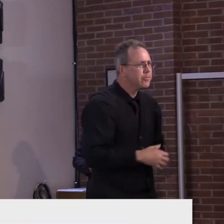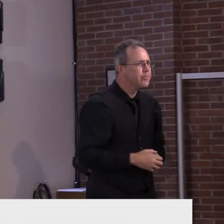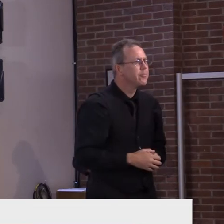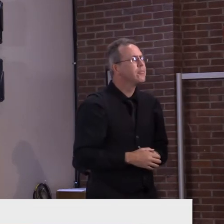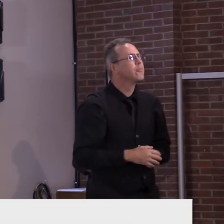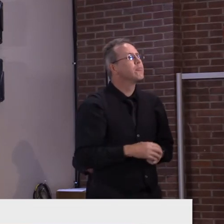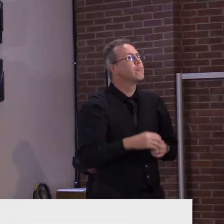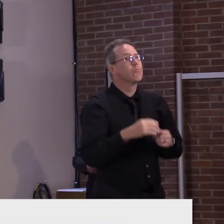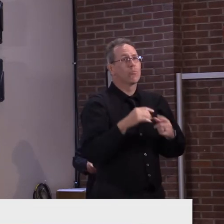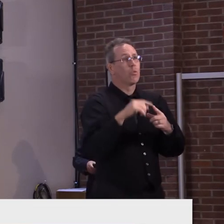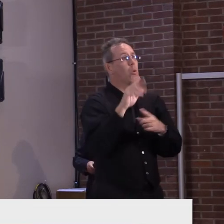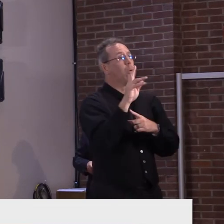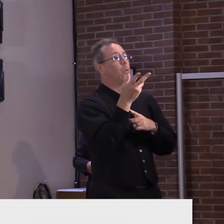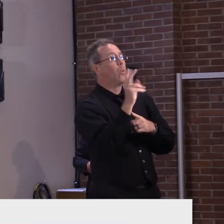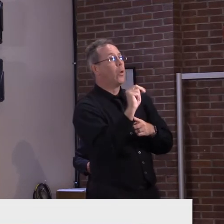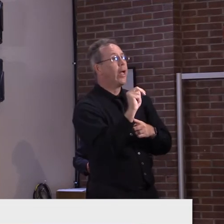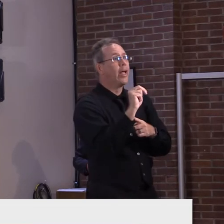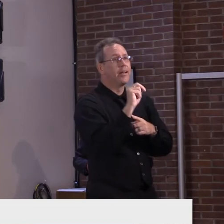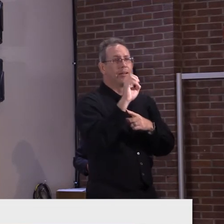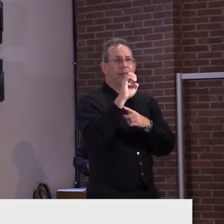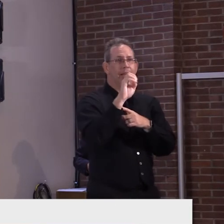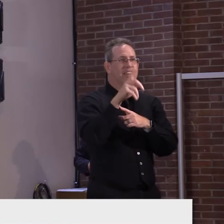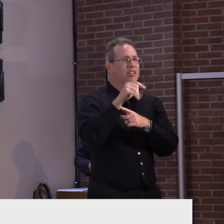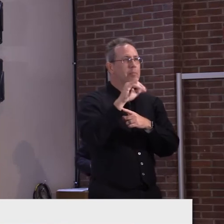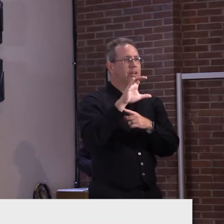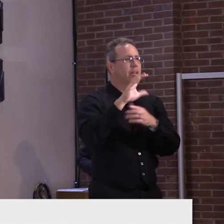get to endemicity.